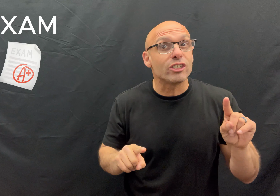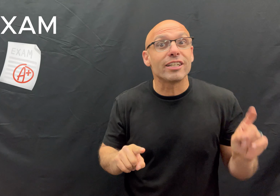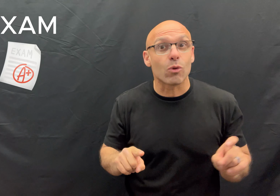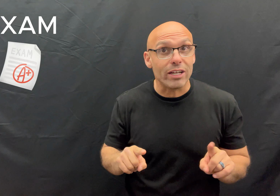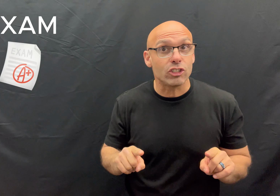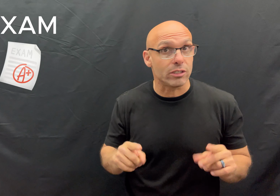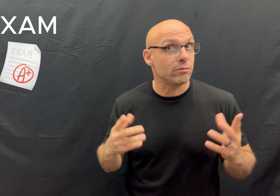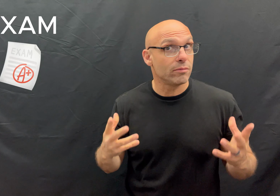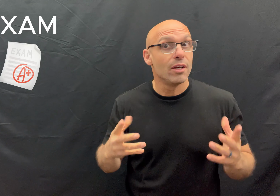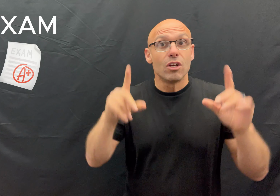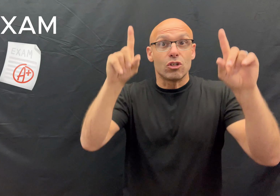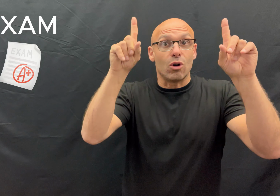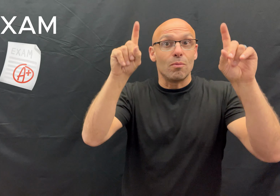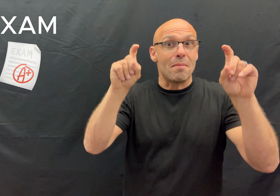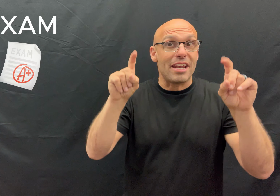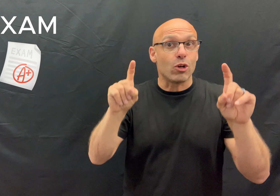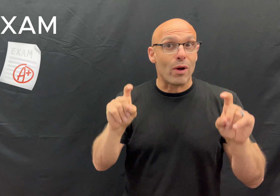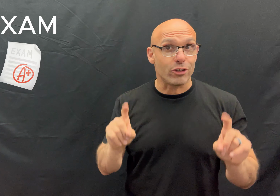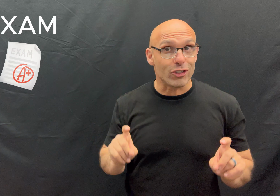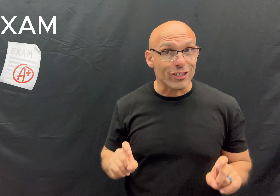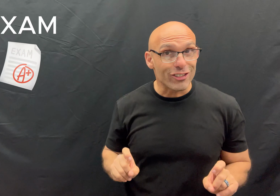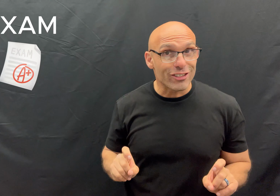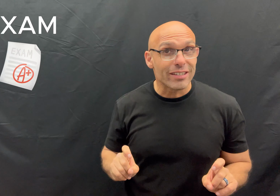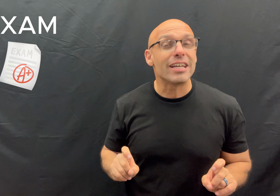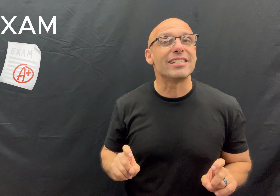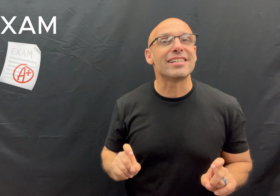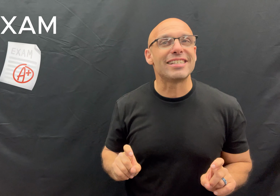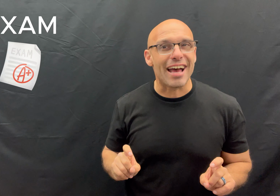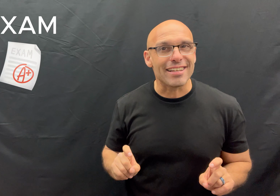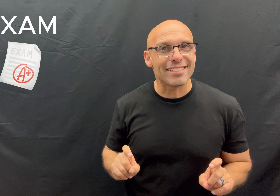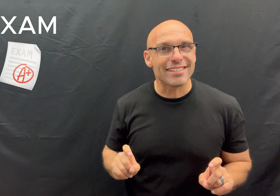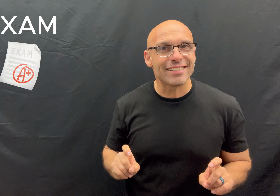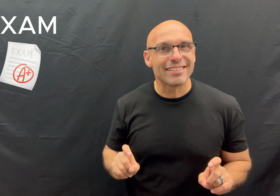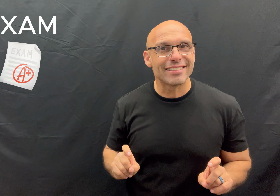and a question. So many questions is a test.